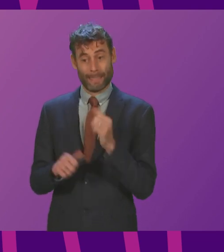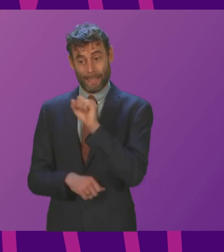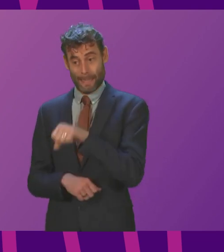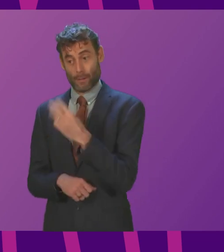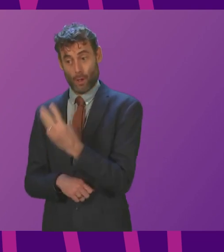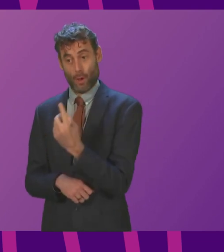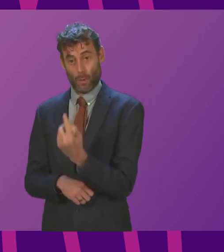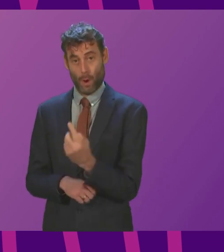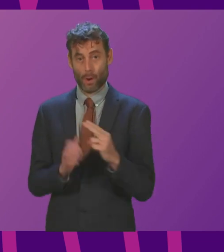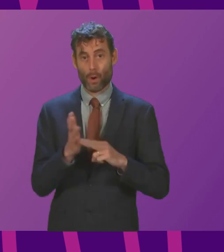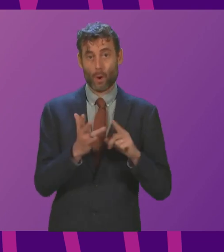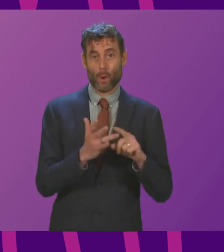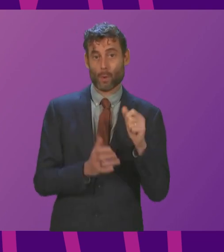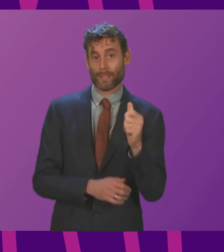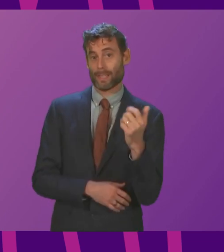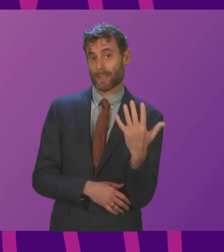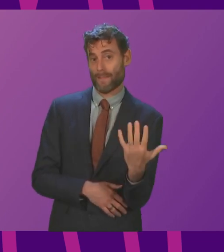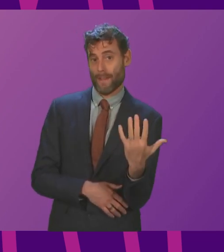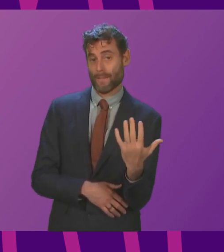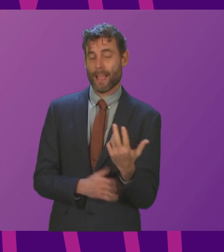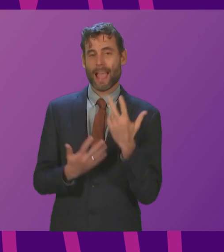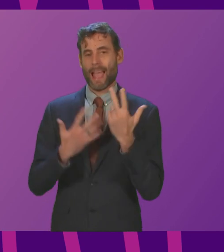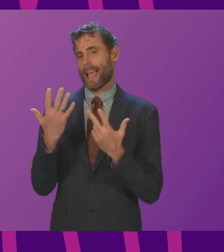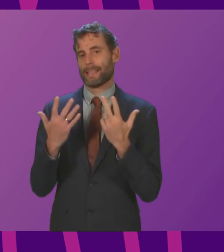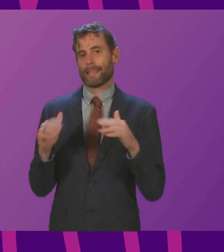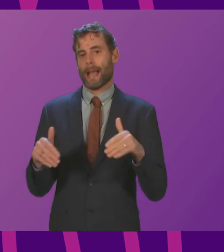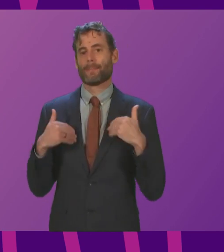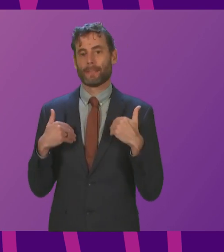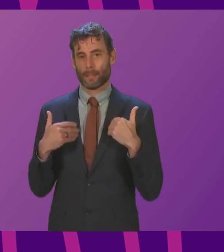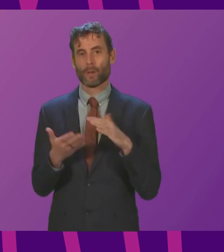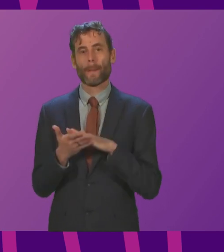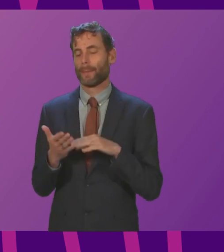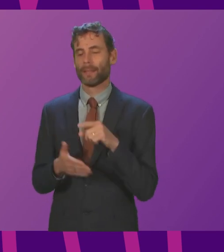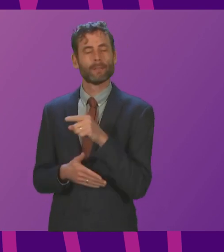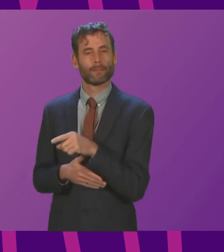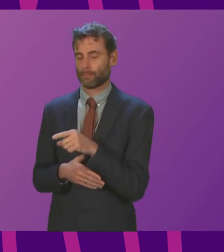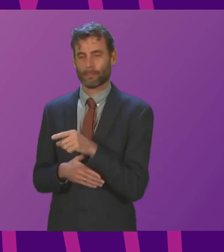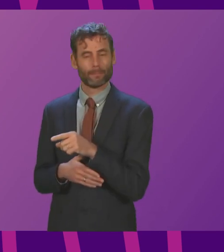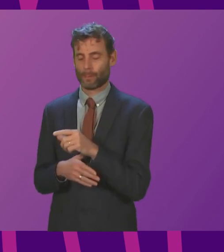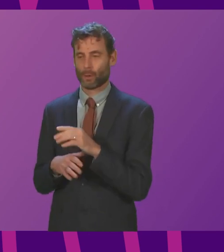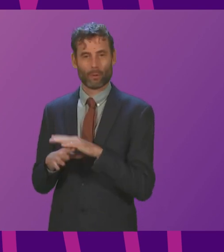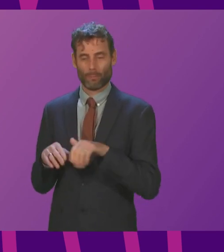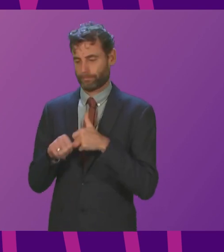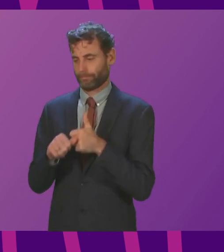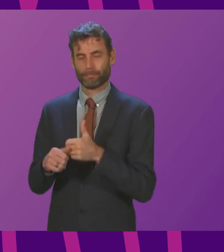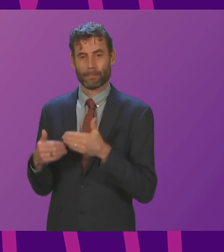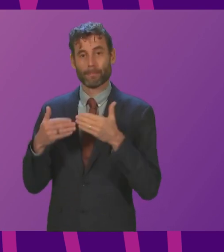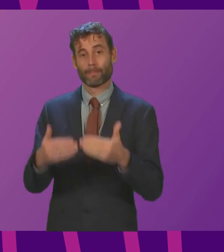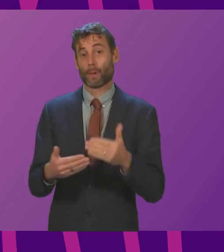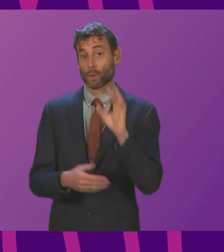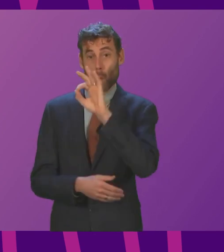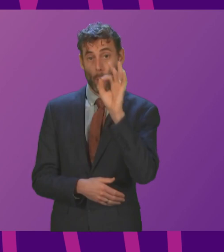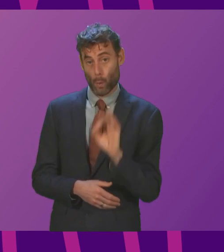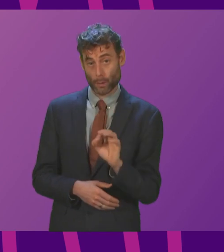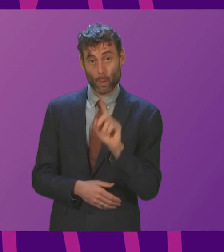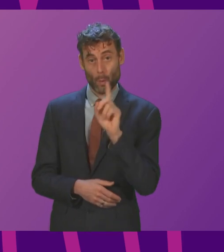31, no 65. There were 18 abstentions. The amendment is therefore not agreed. The next question